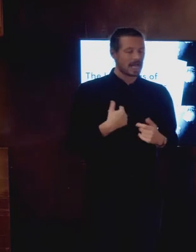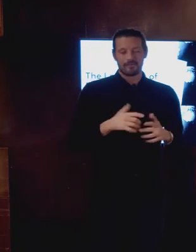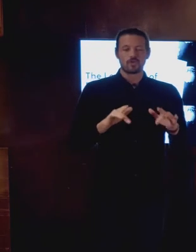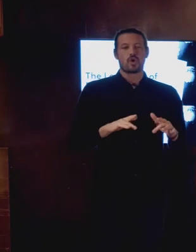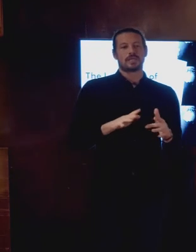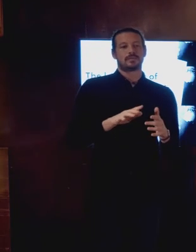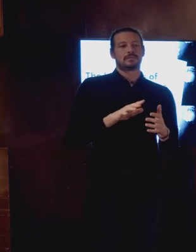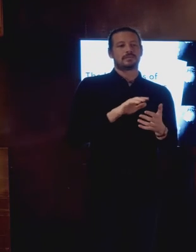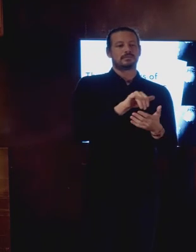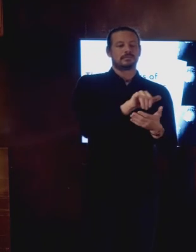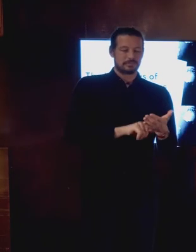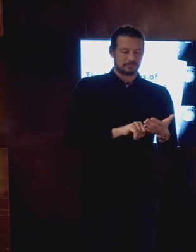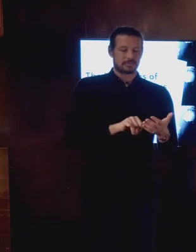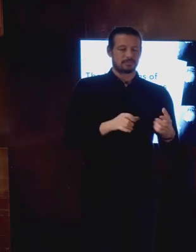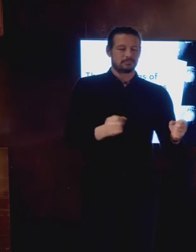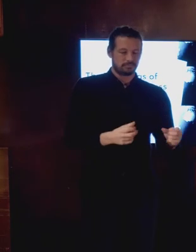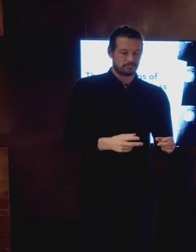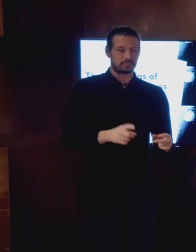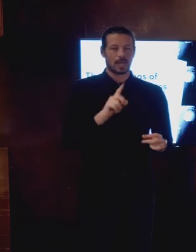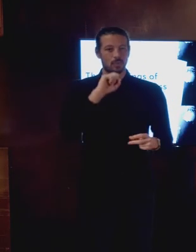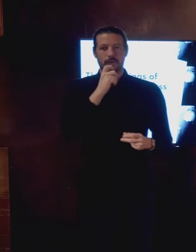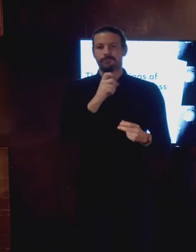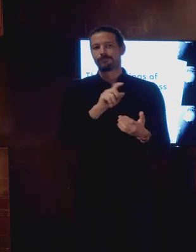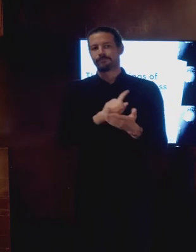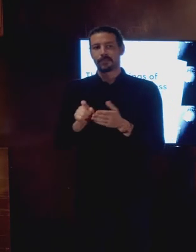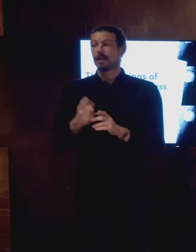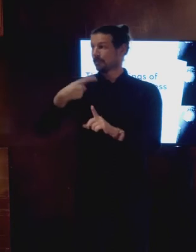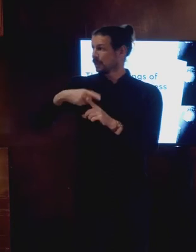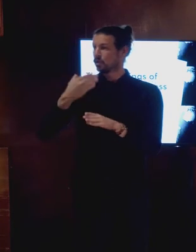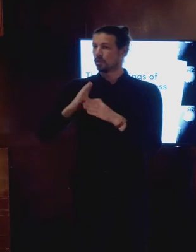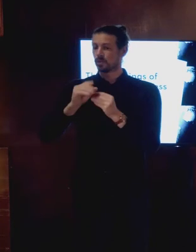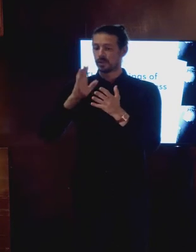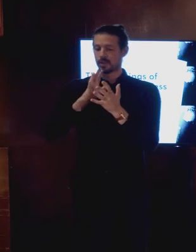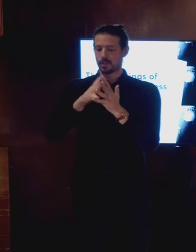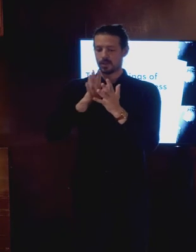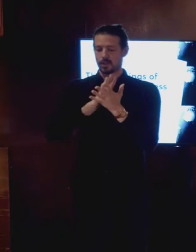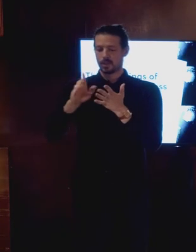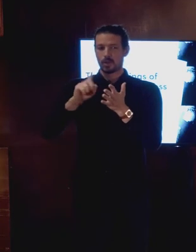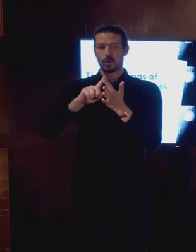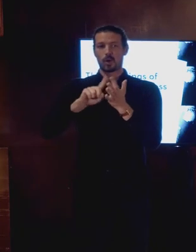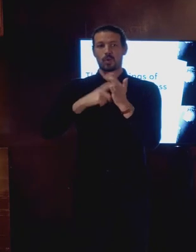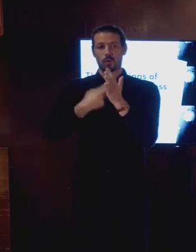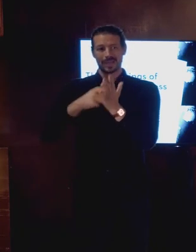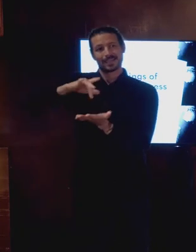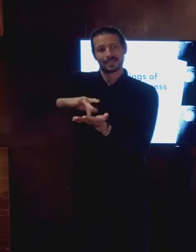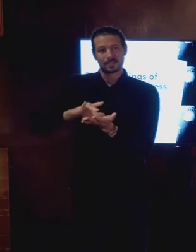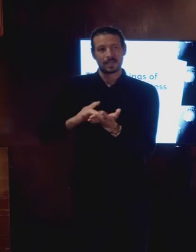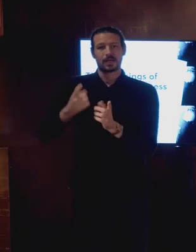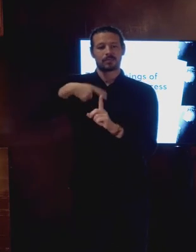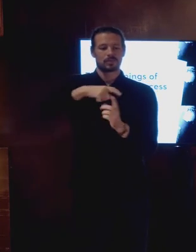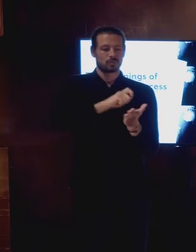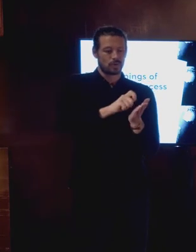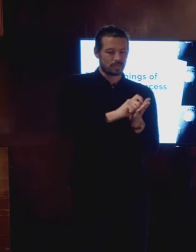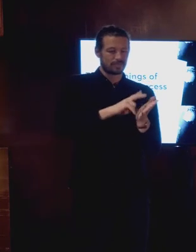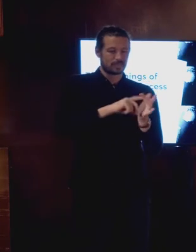transcribe, but I will do soon and upload them all. And I also worked with the Wheeler Centre and Writers Victoria and my publisher for the Melbourne launch